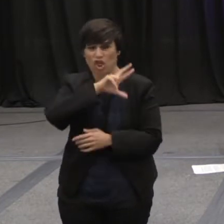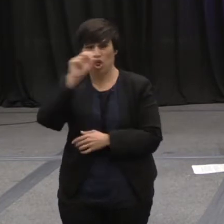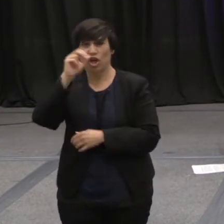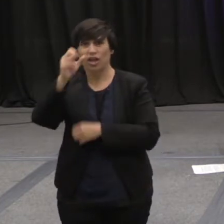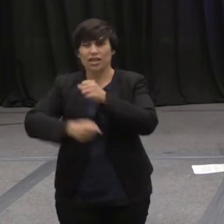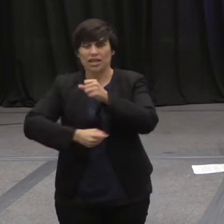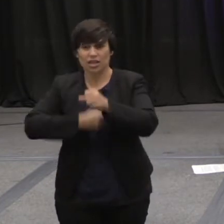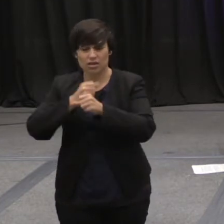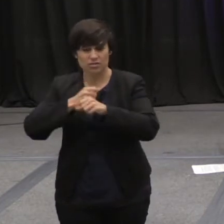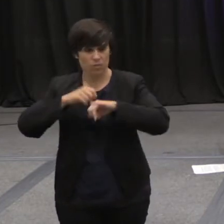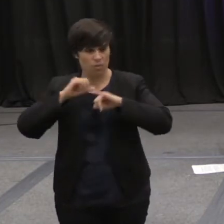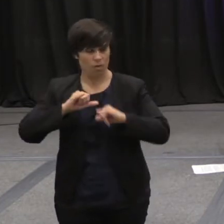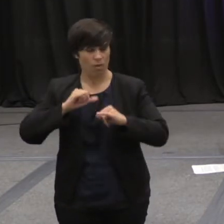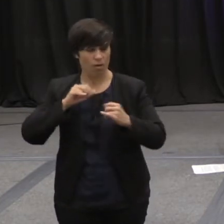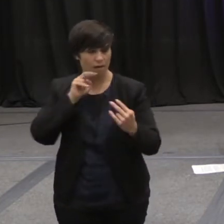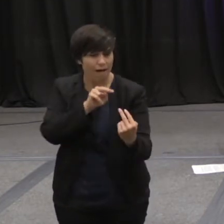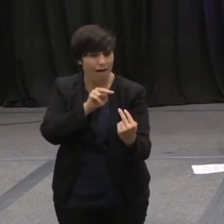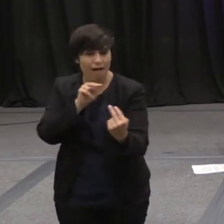it, but ow.